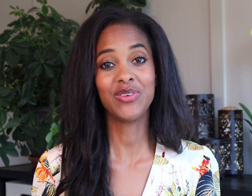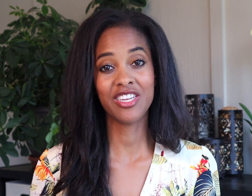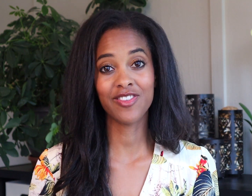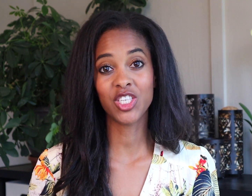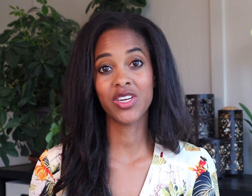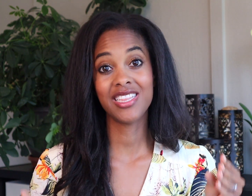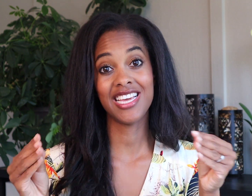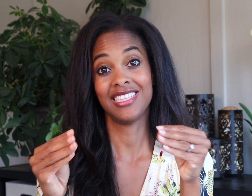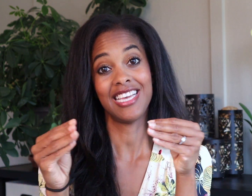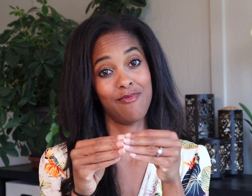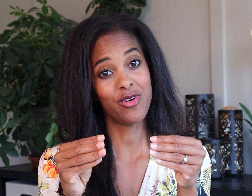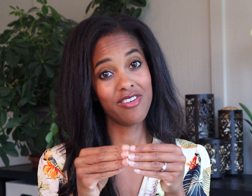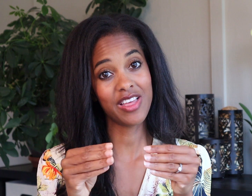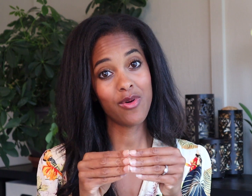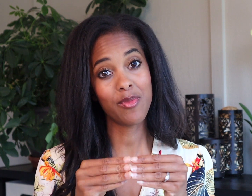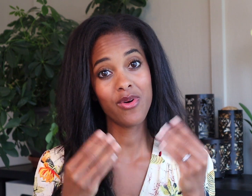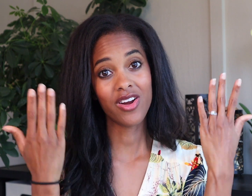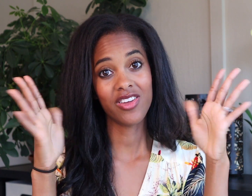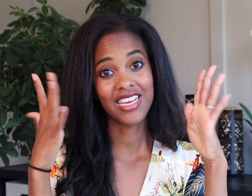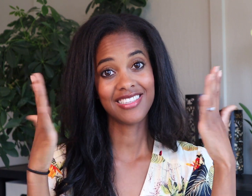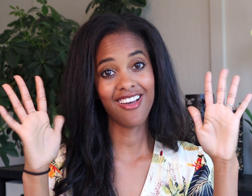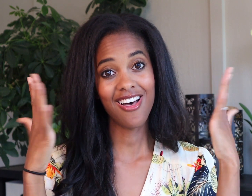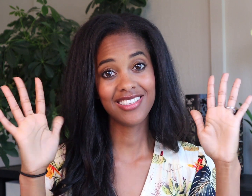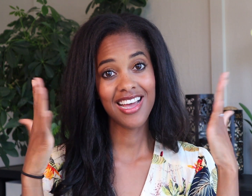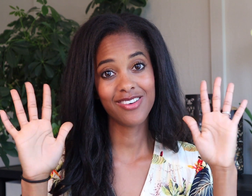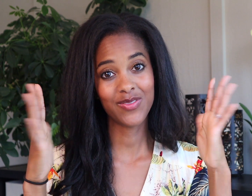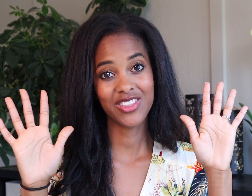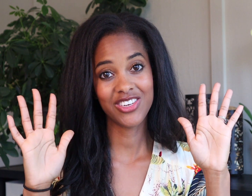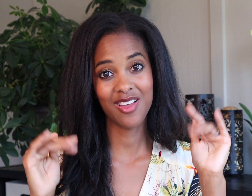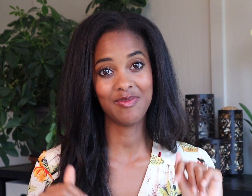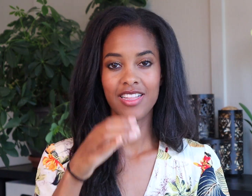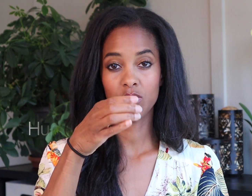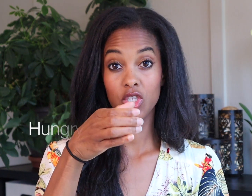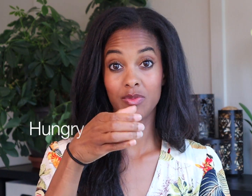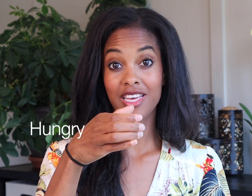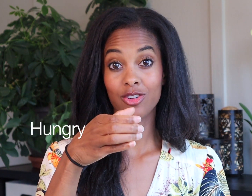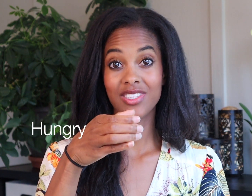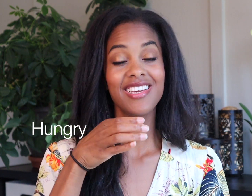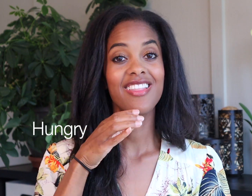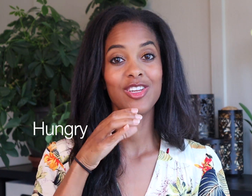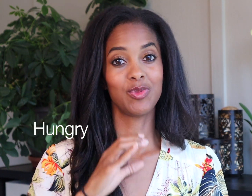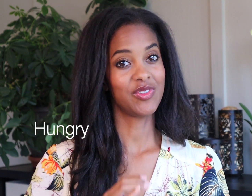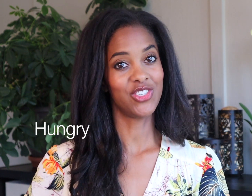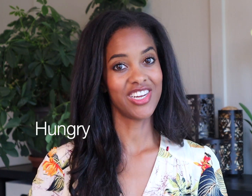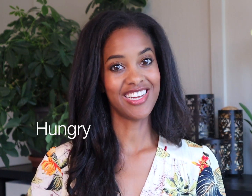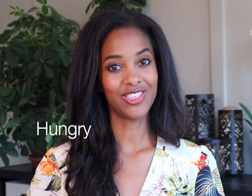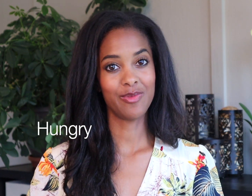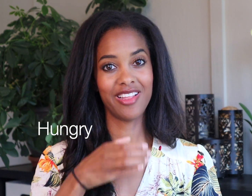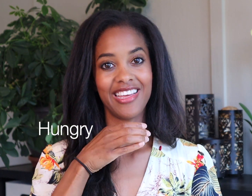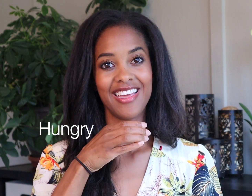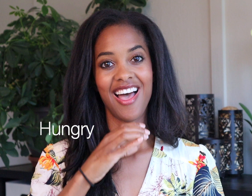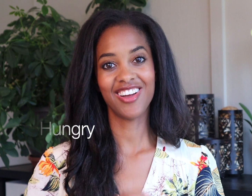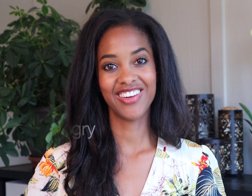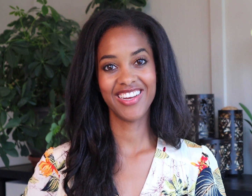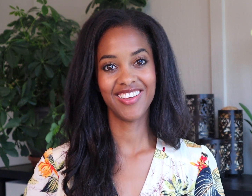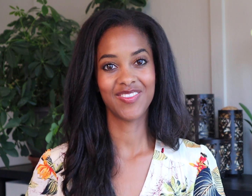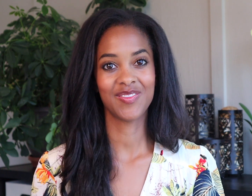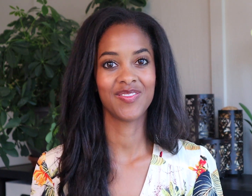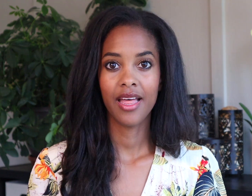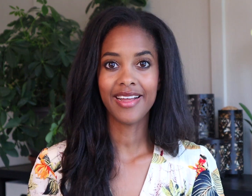getting frustrated, they can say more if they want more, or they can say all done when they're done. That's when you just make a little seat and then you smooth it straight down to your bed. Hungry. Next